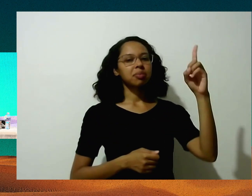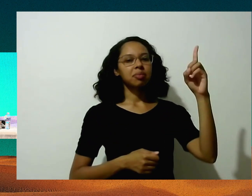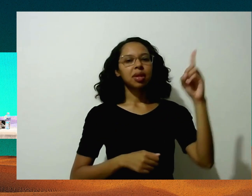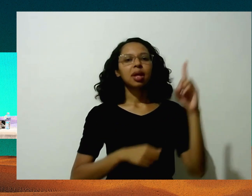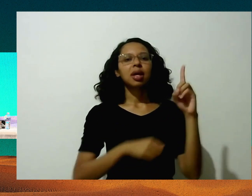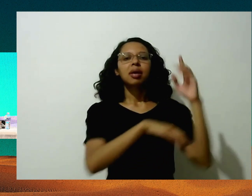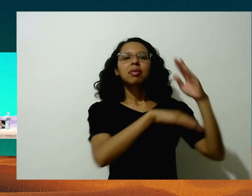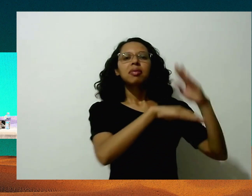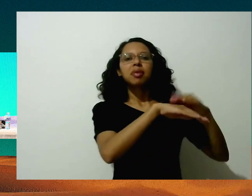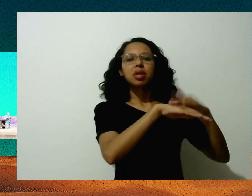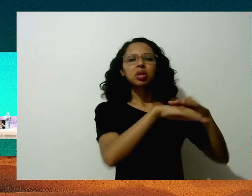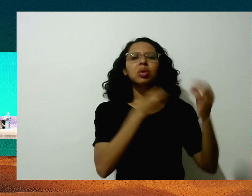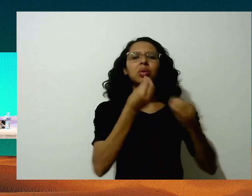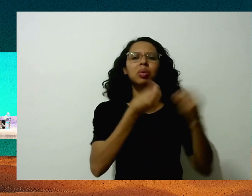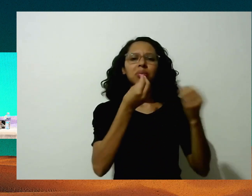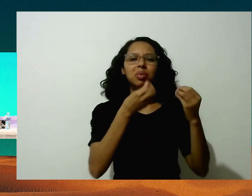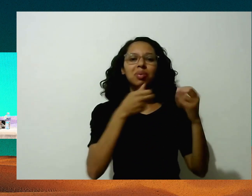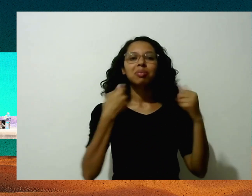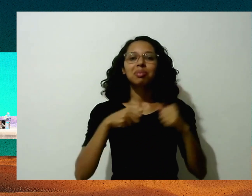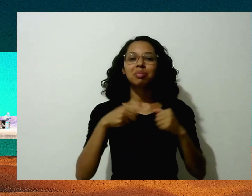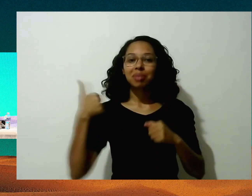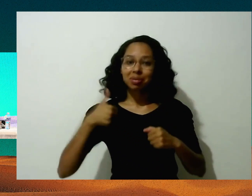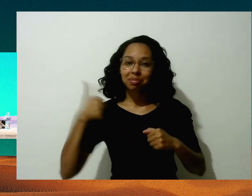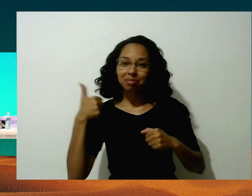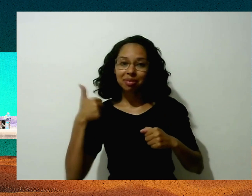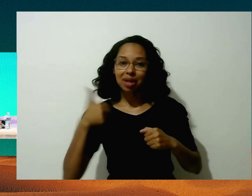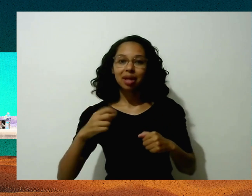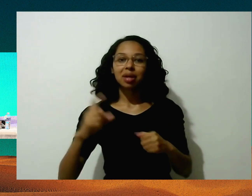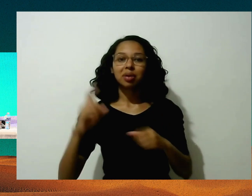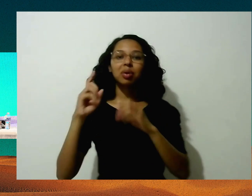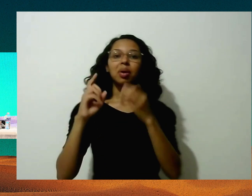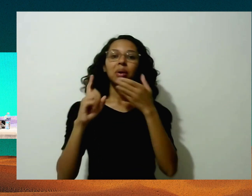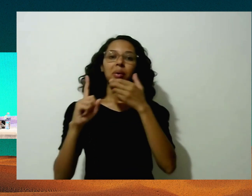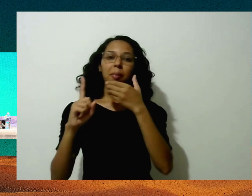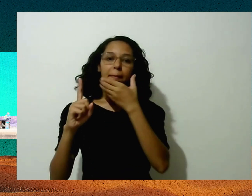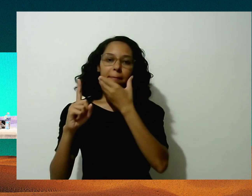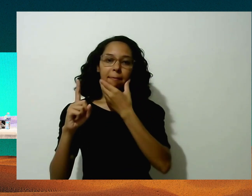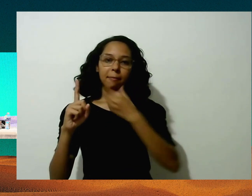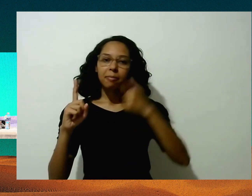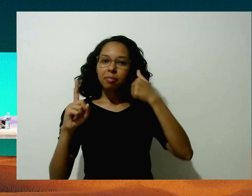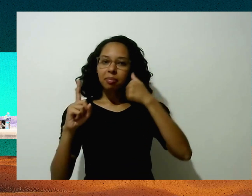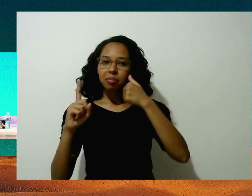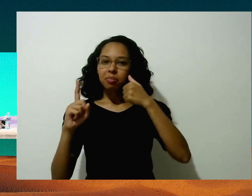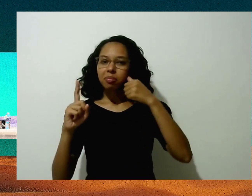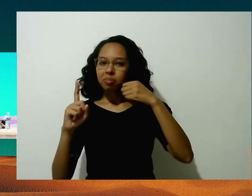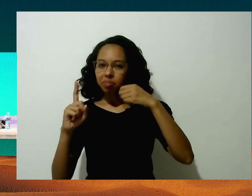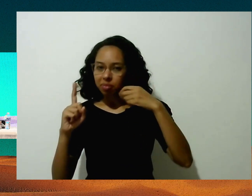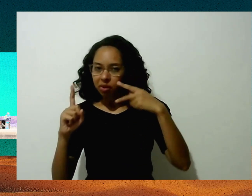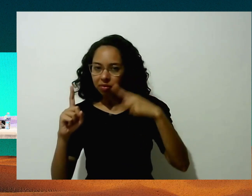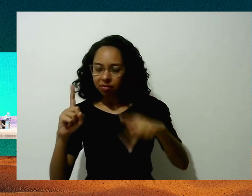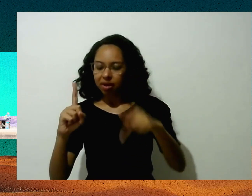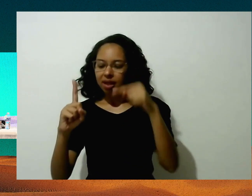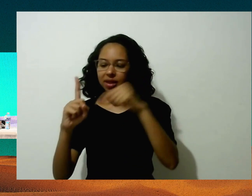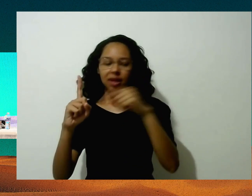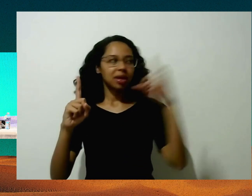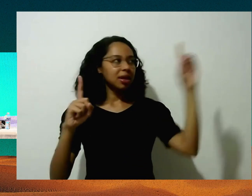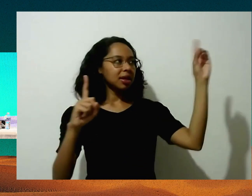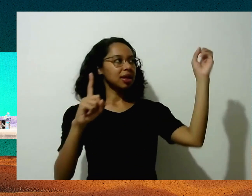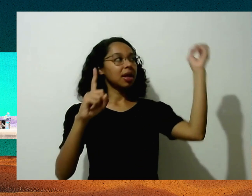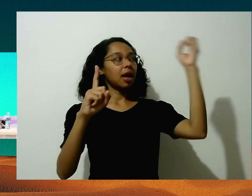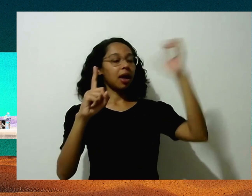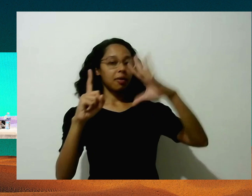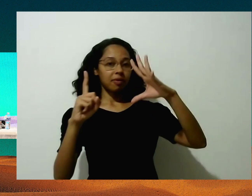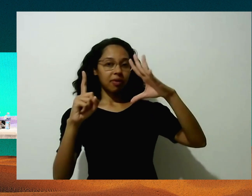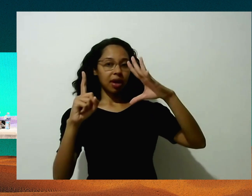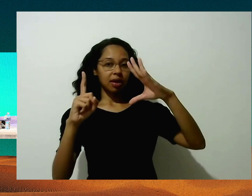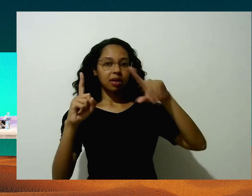seus servos, os profetas. Surely the Lord God does nothing unless he reveals his secret to his servants,